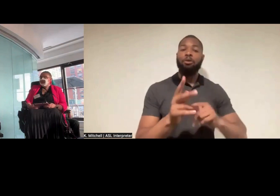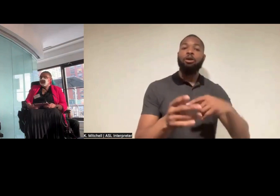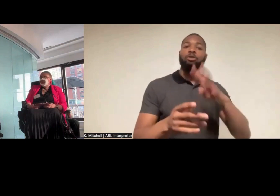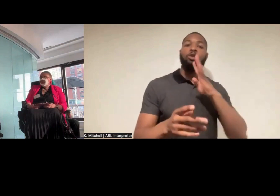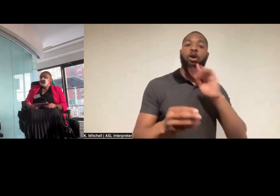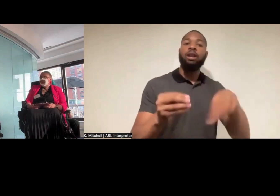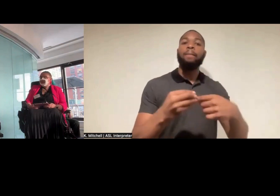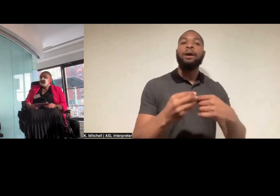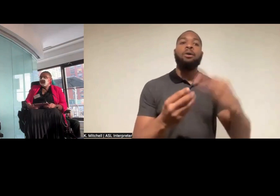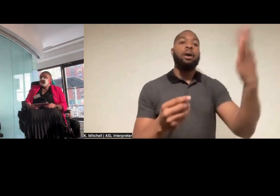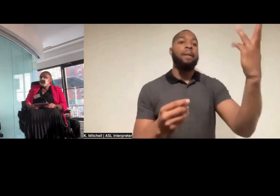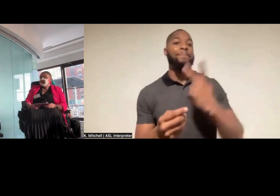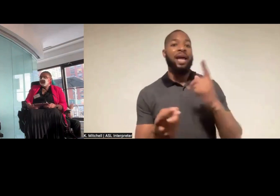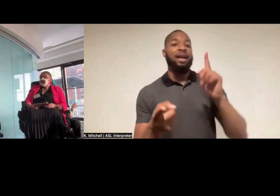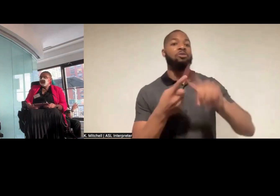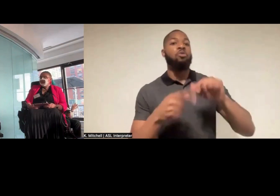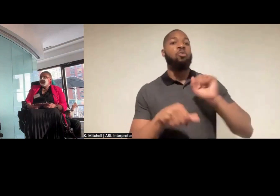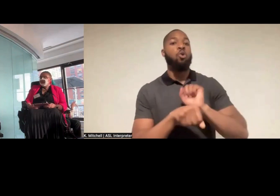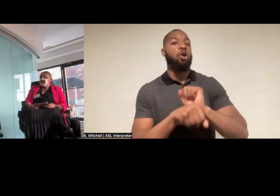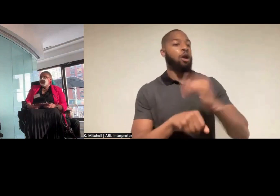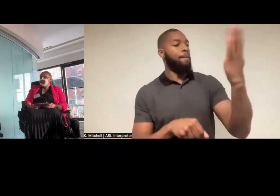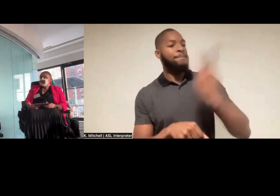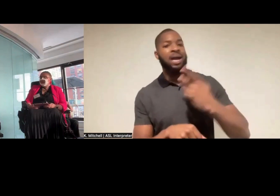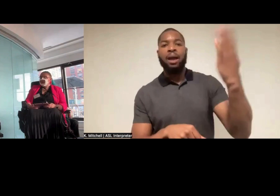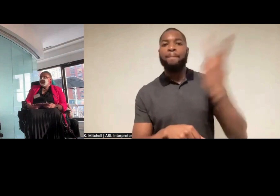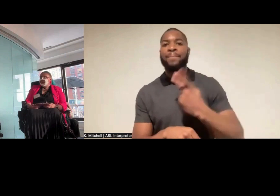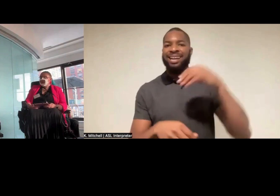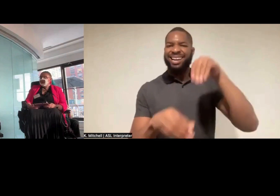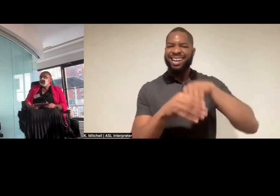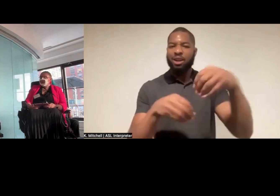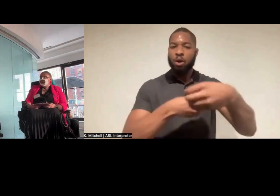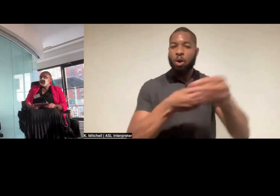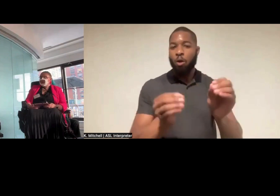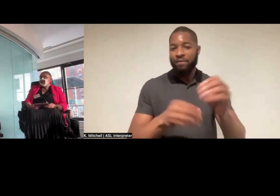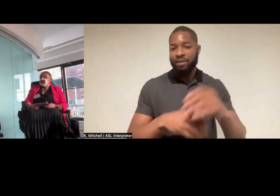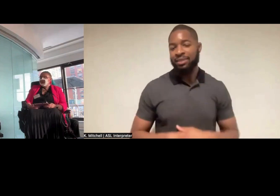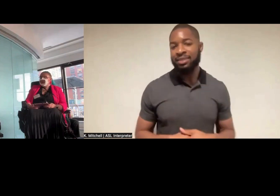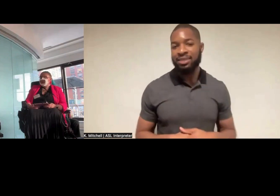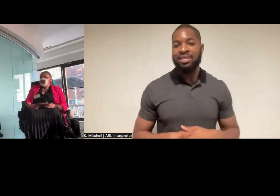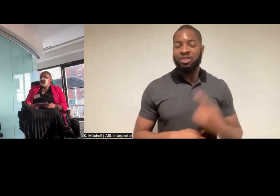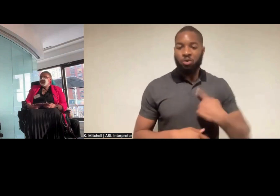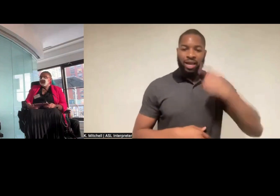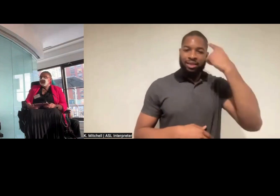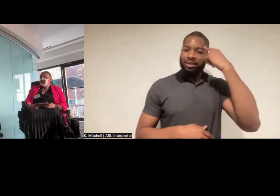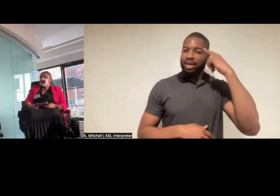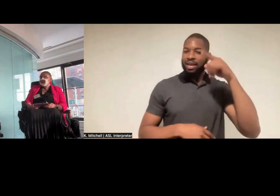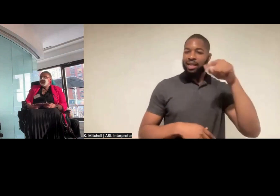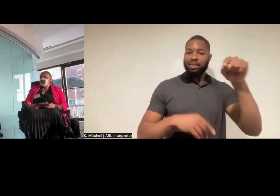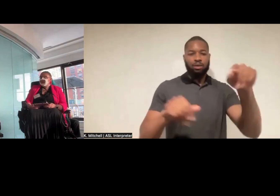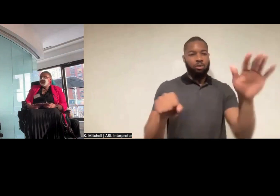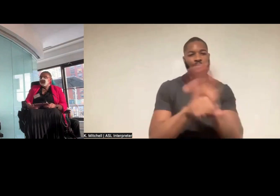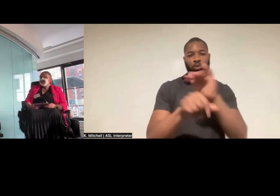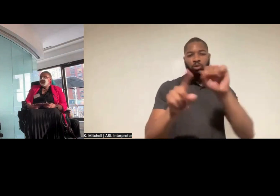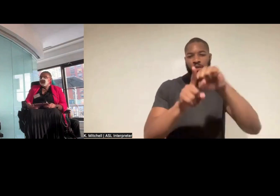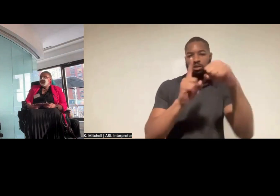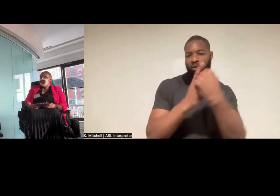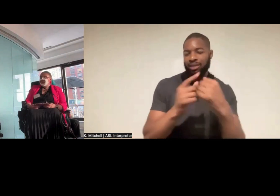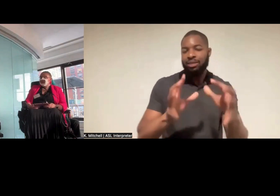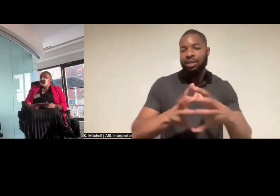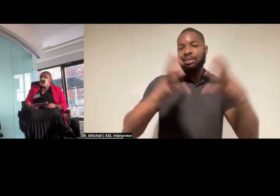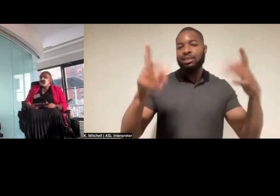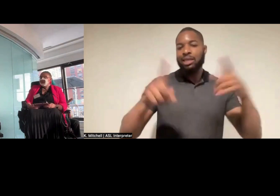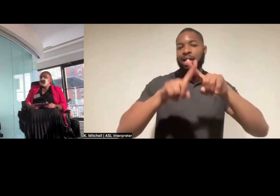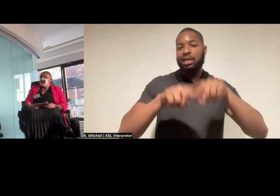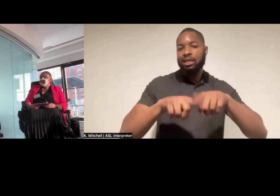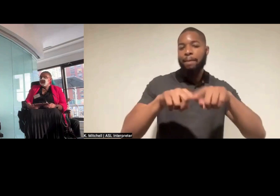So, and like I said, it really depends on the company. I think the people have a lot to do with whether or not these